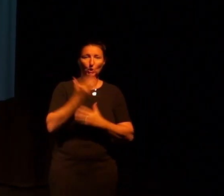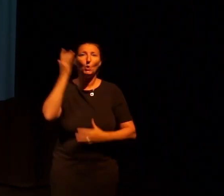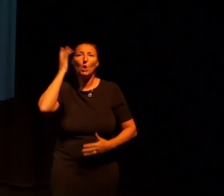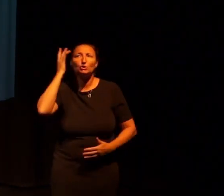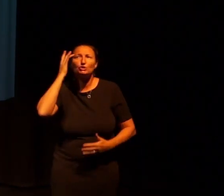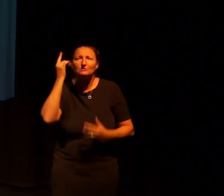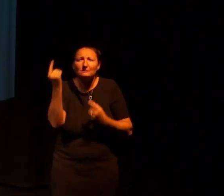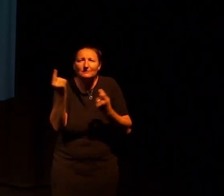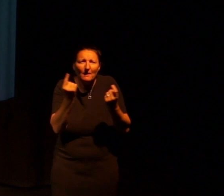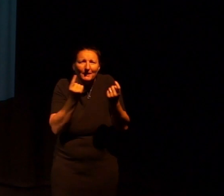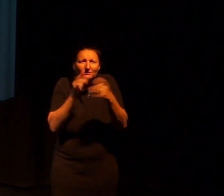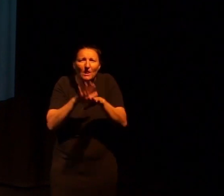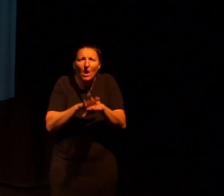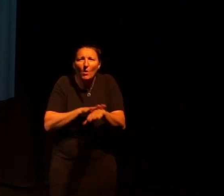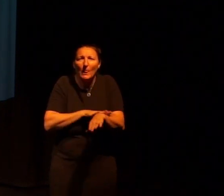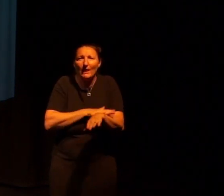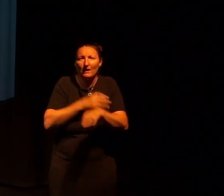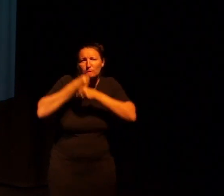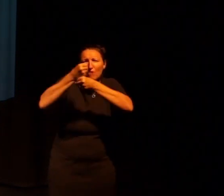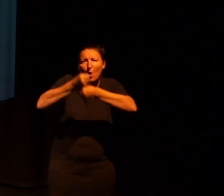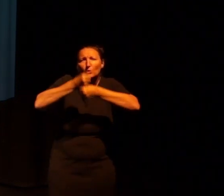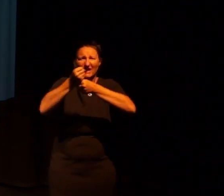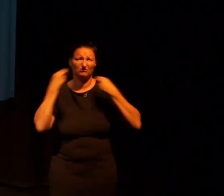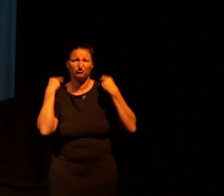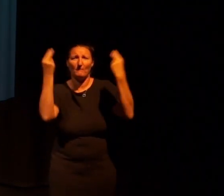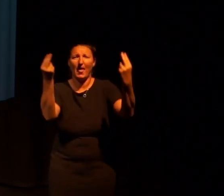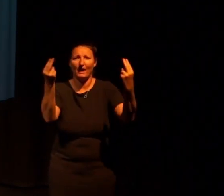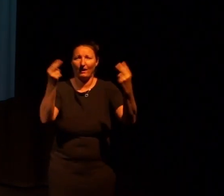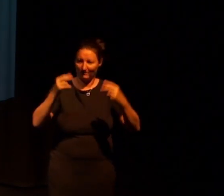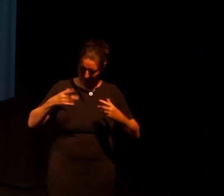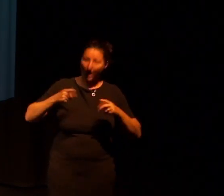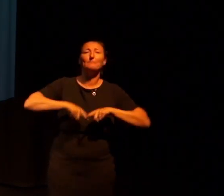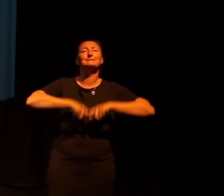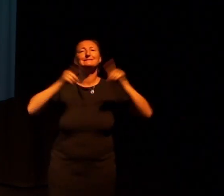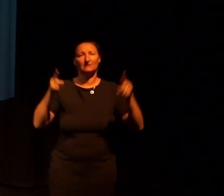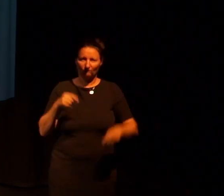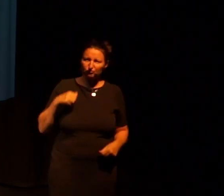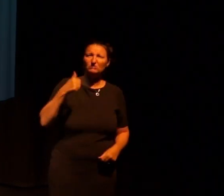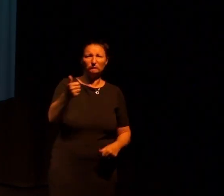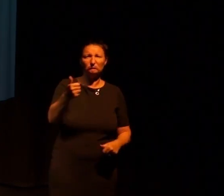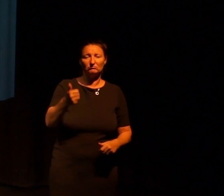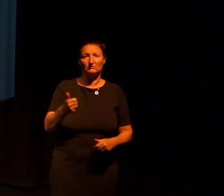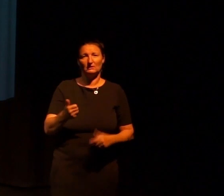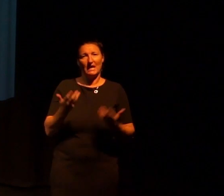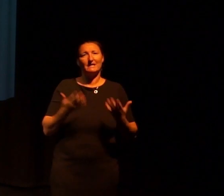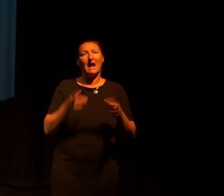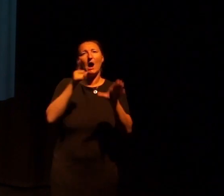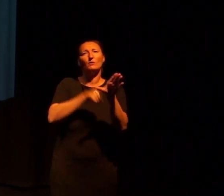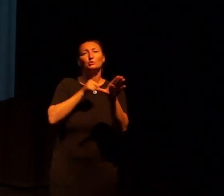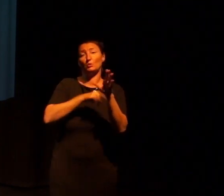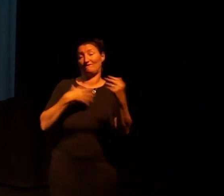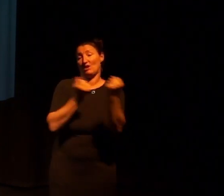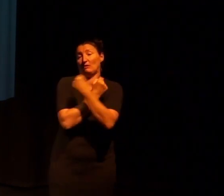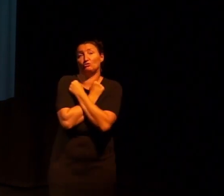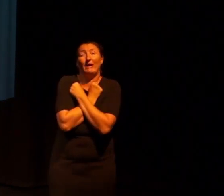in slowly. Protest, rebellion, being different's the thing. Now the juvenile straitjacket's